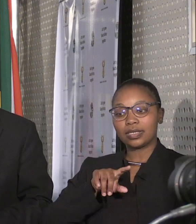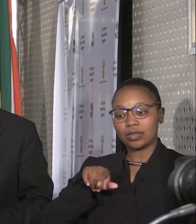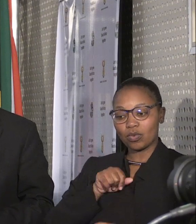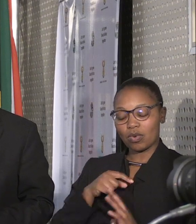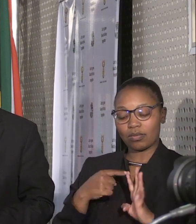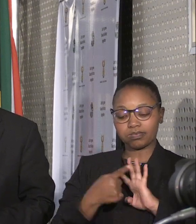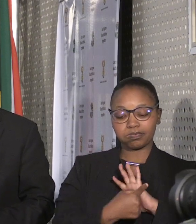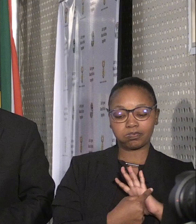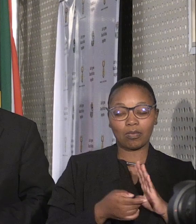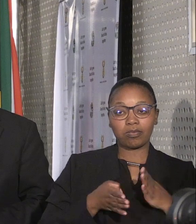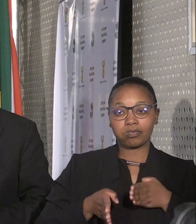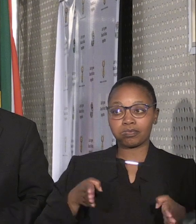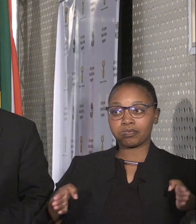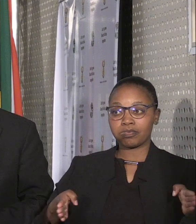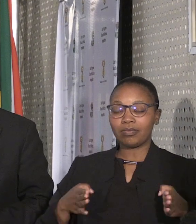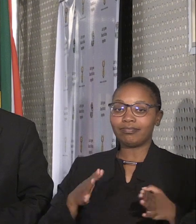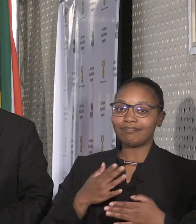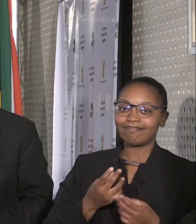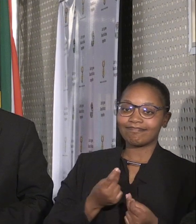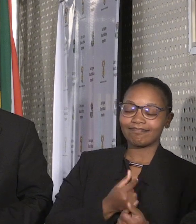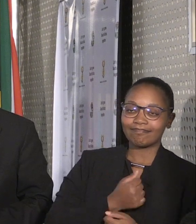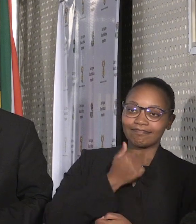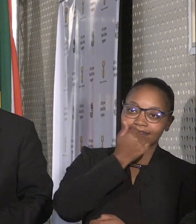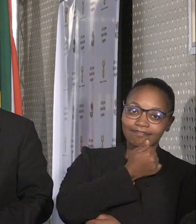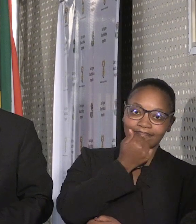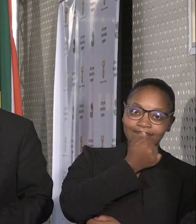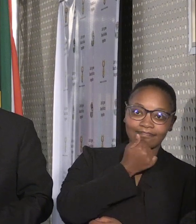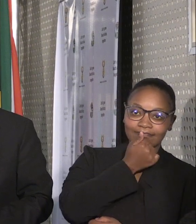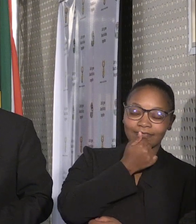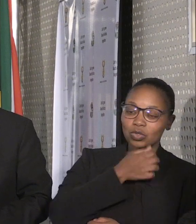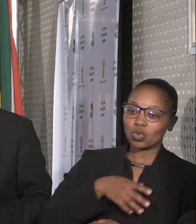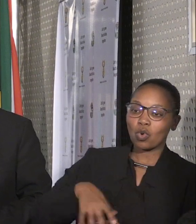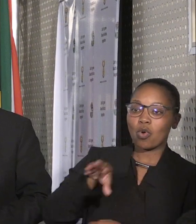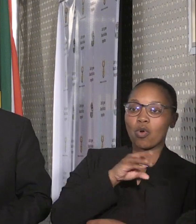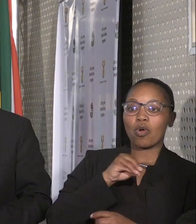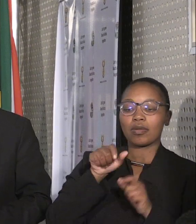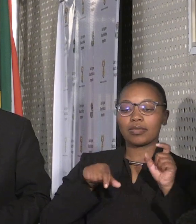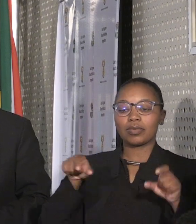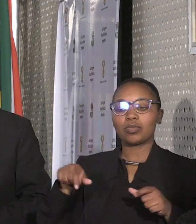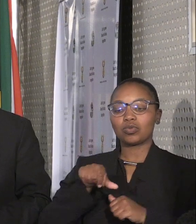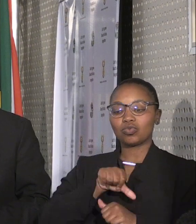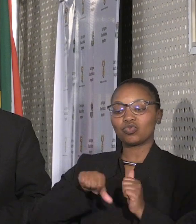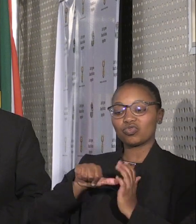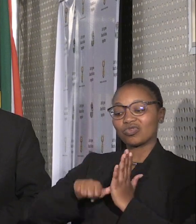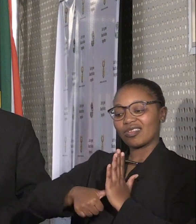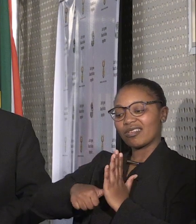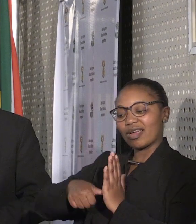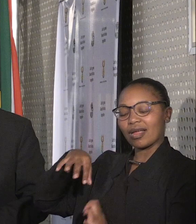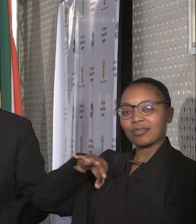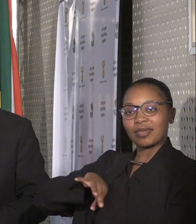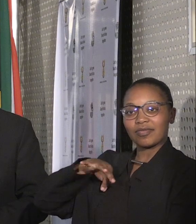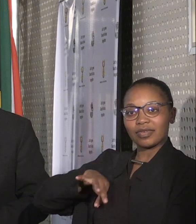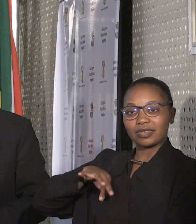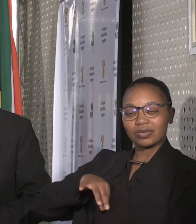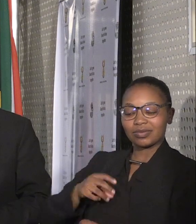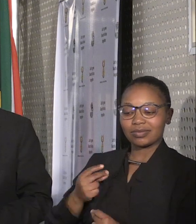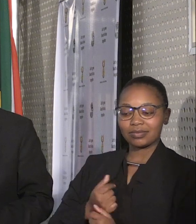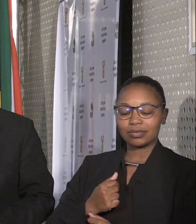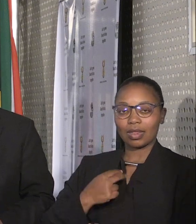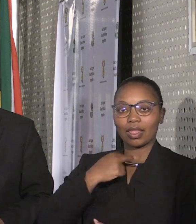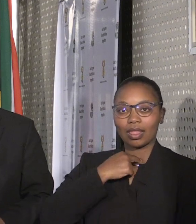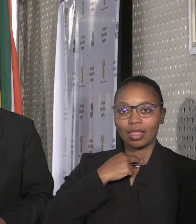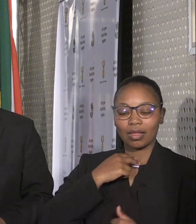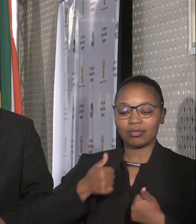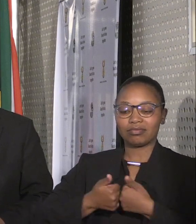their sincerest apologies to social grant beneficiaries who have encountered difficulties accessing their